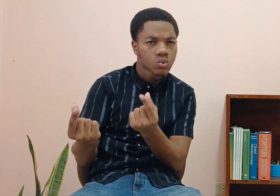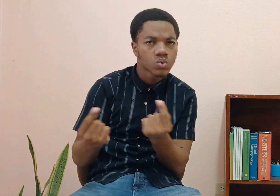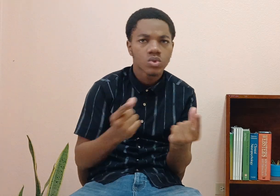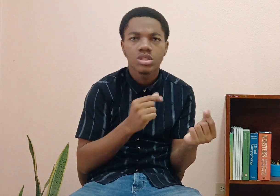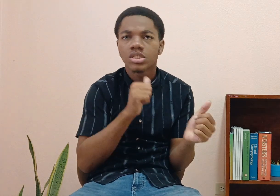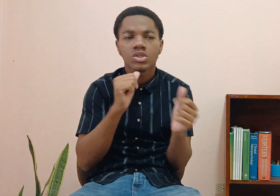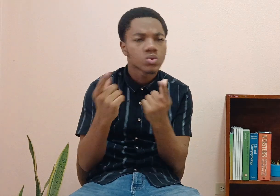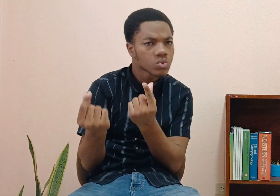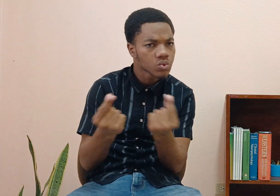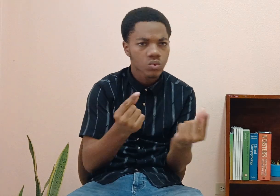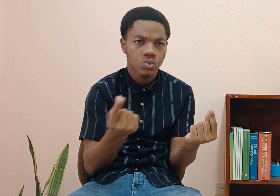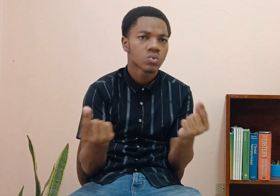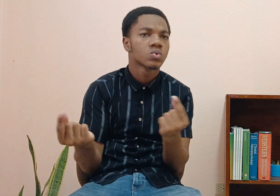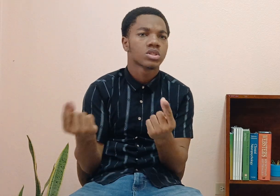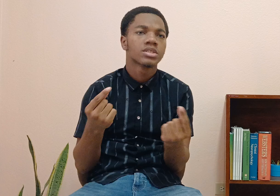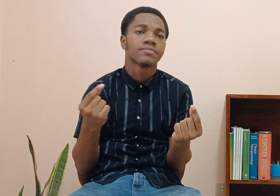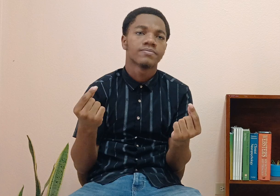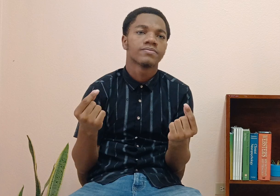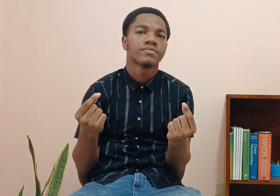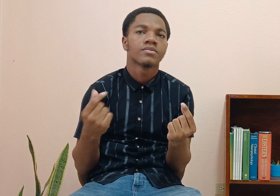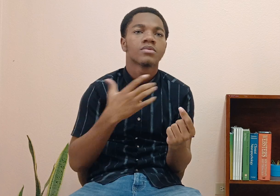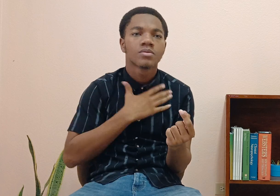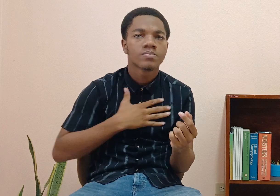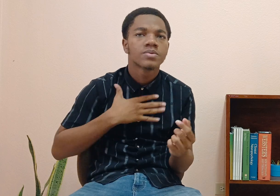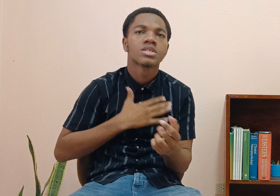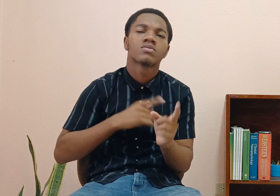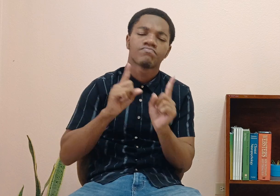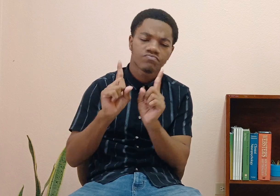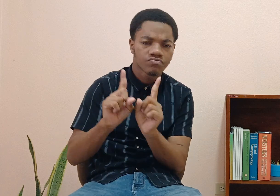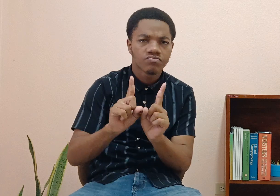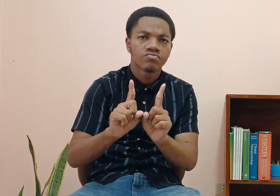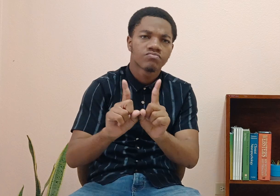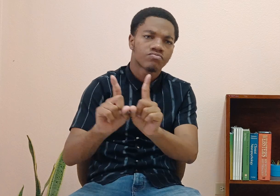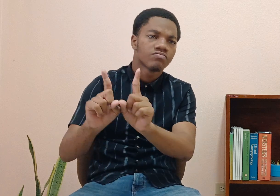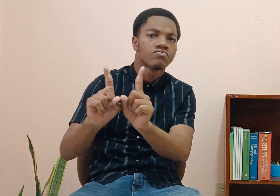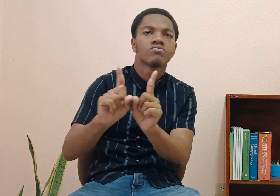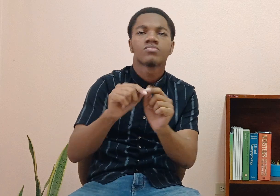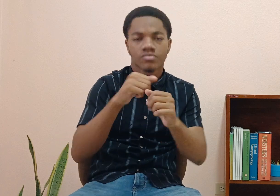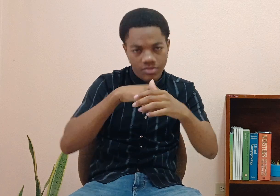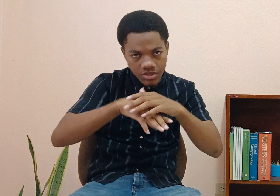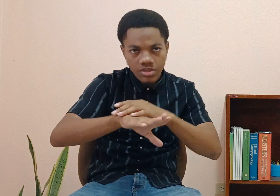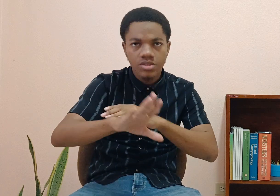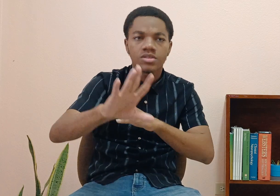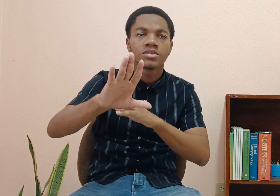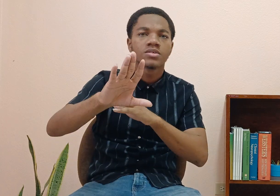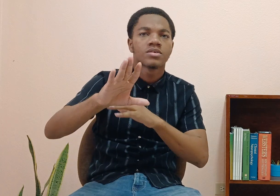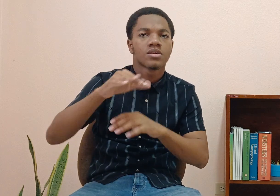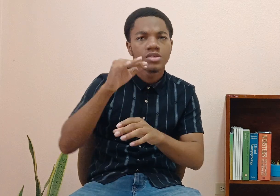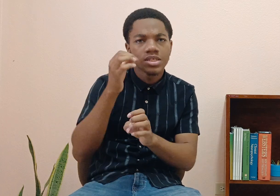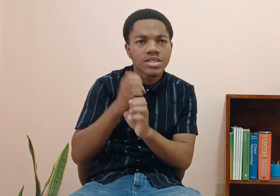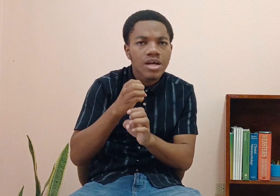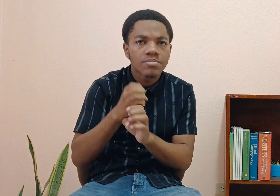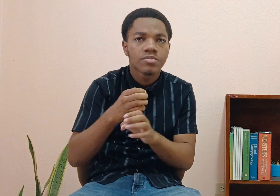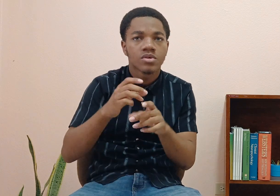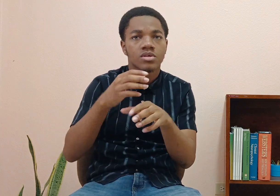Please walk with me into the exam room and sit beside me as I complete this